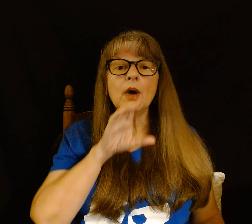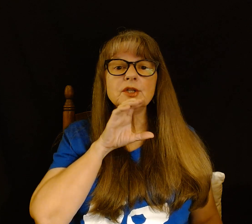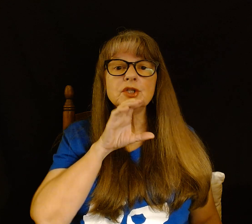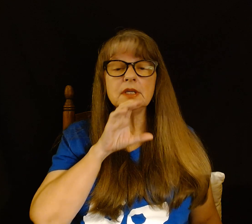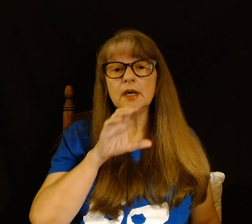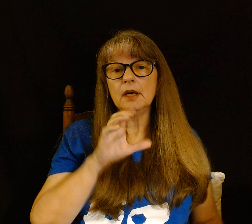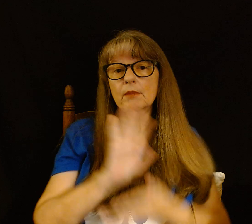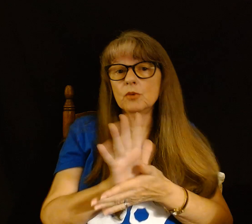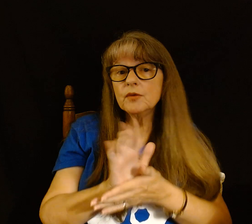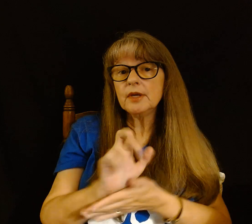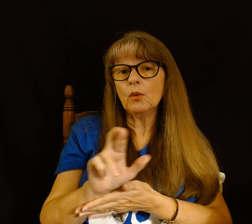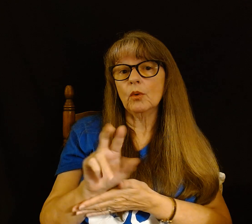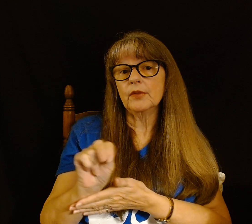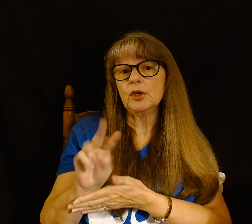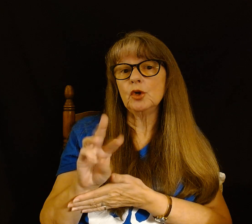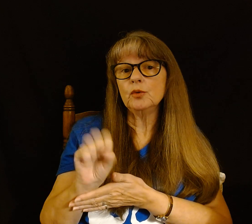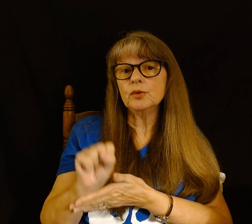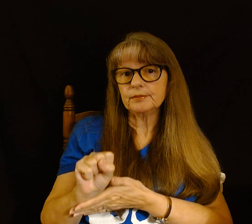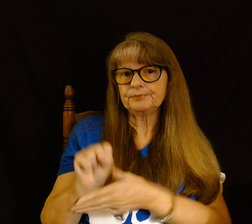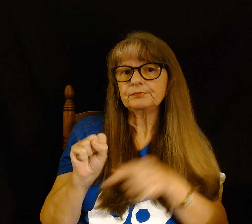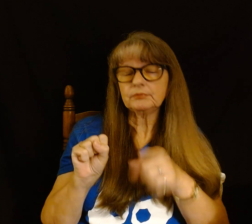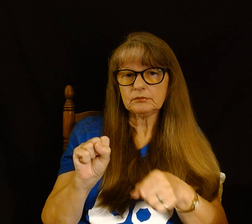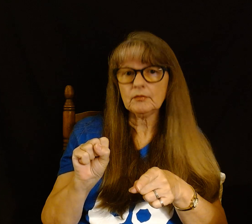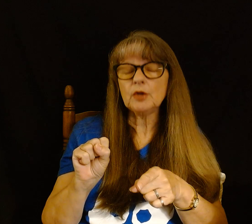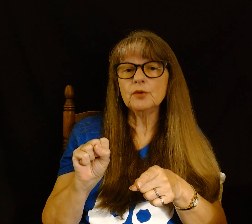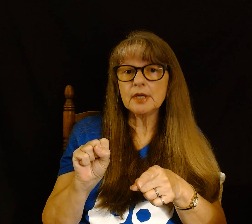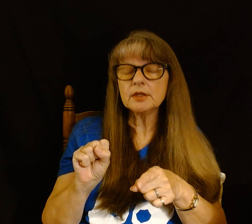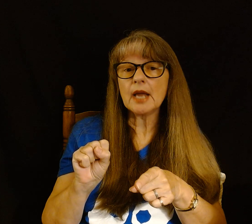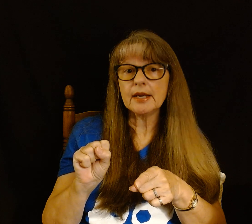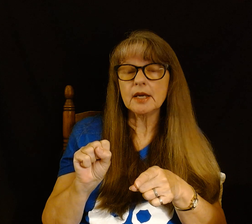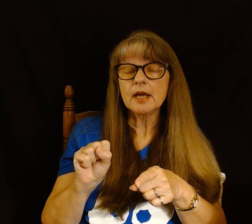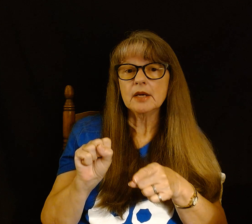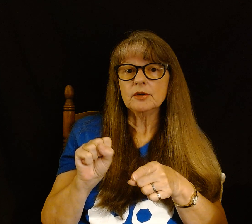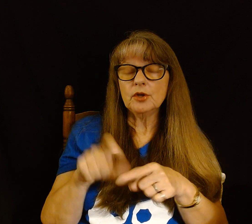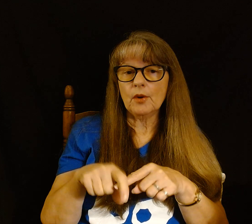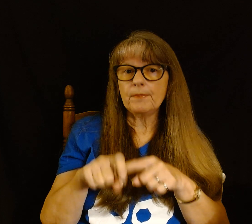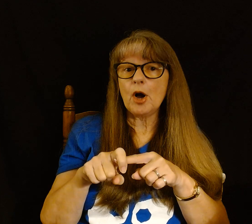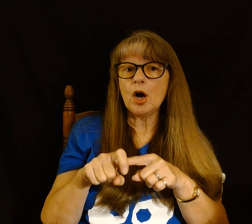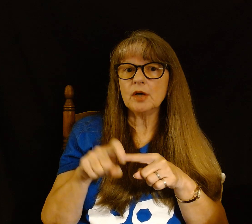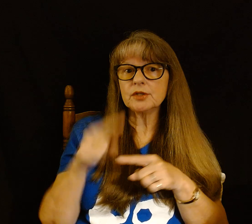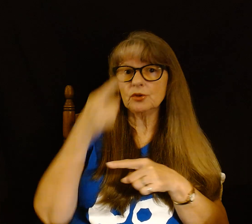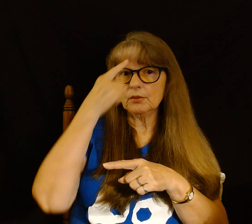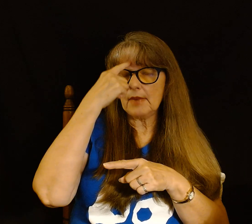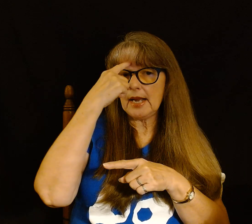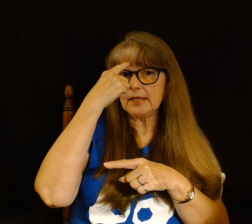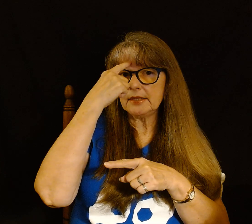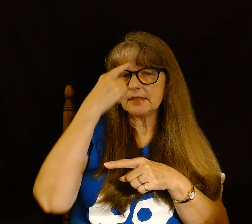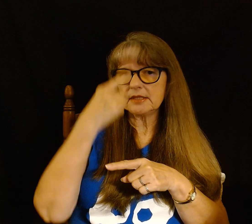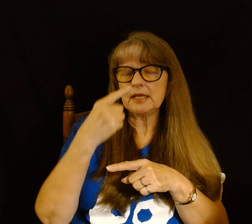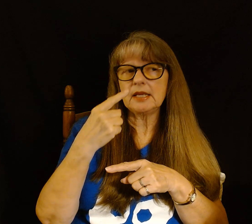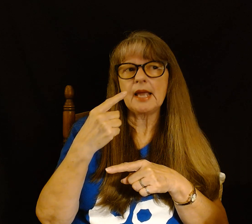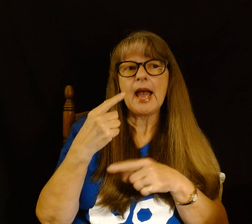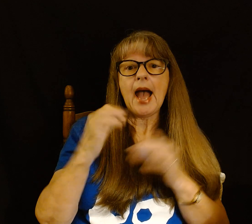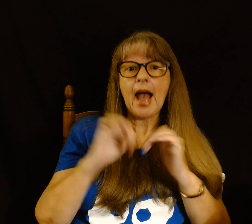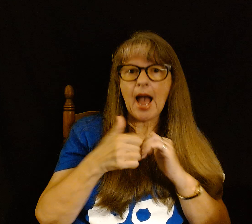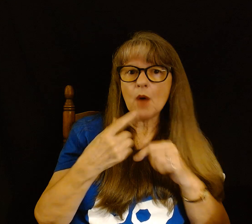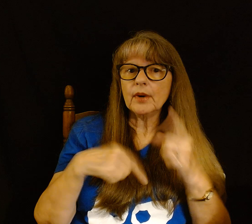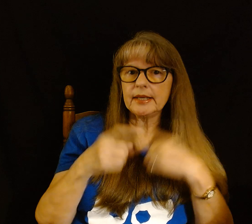watching a movie or the news, you can kind of pause in your mind and think, how would I